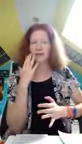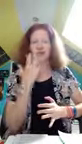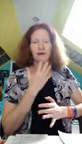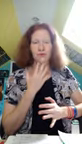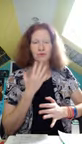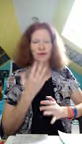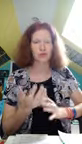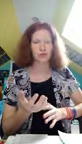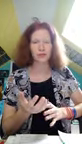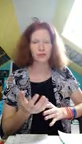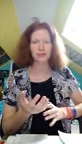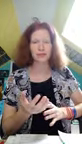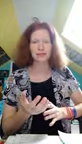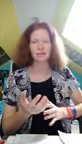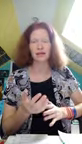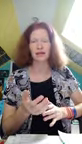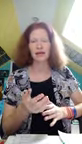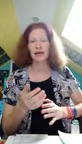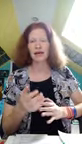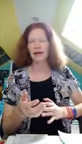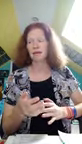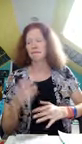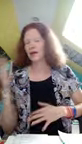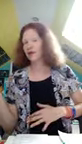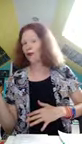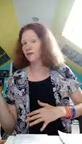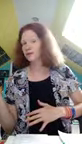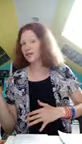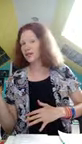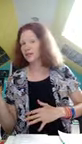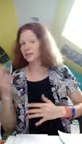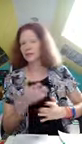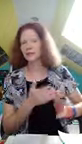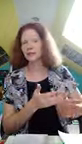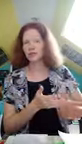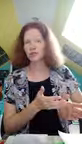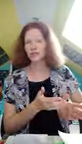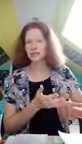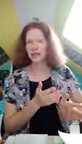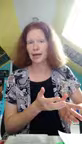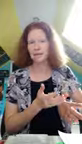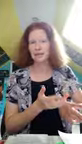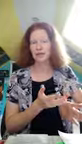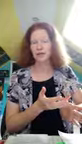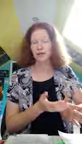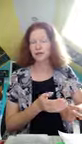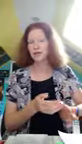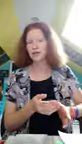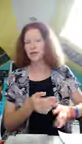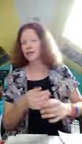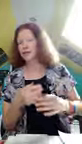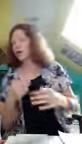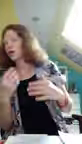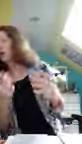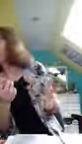and your mouth whenever you're trying to explain something. If I go off screen to explain something to a CAPD person, like I'm like, "Oh,